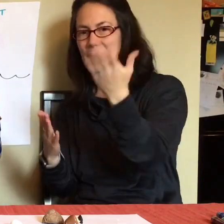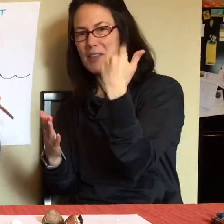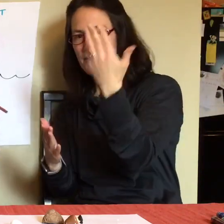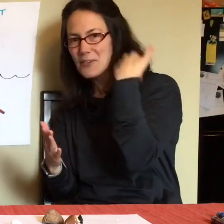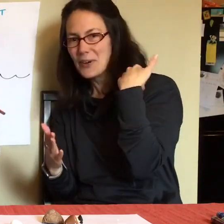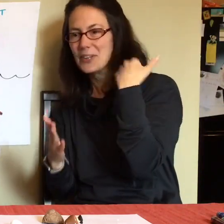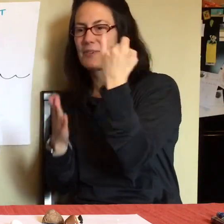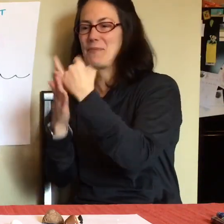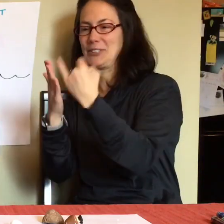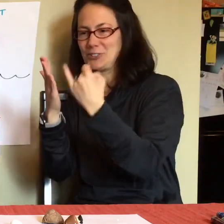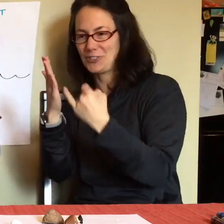on top of the water. So